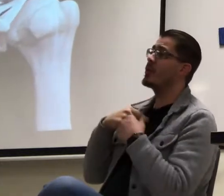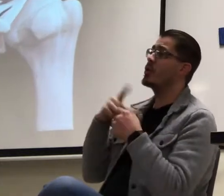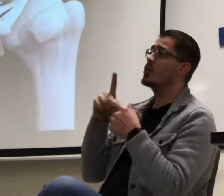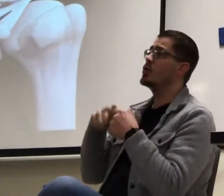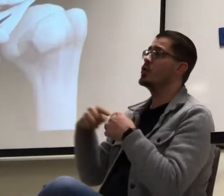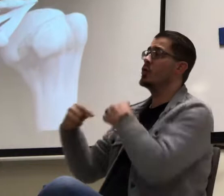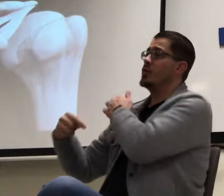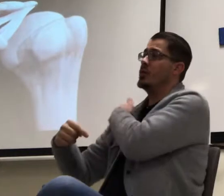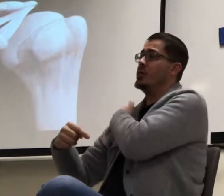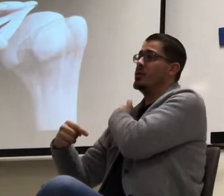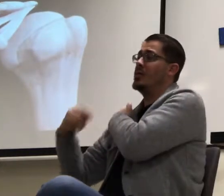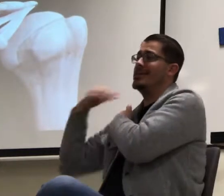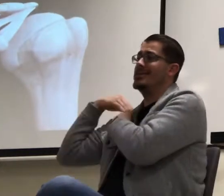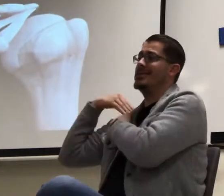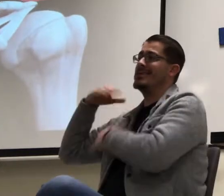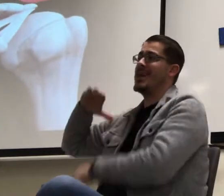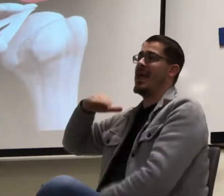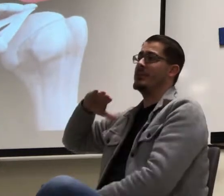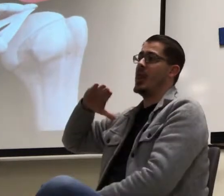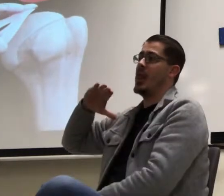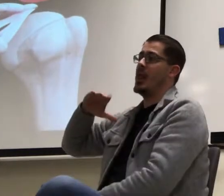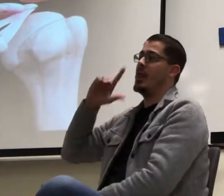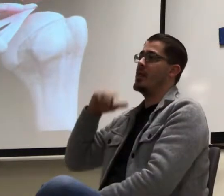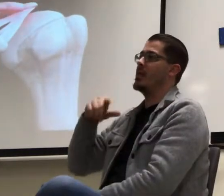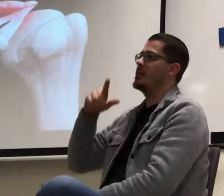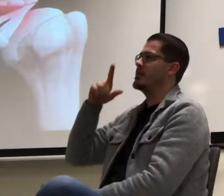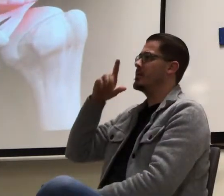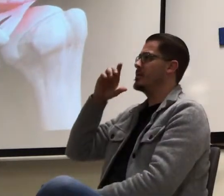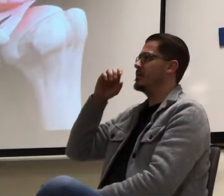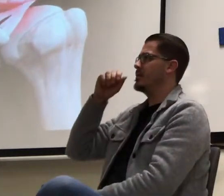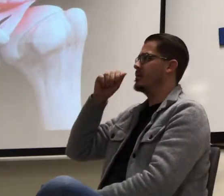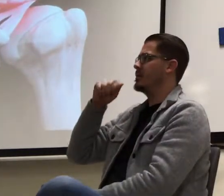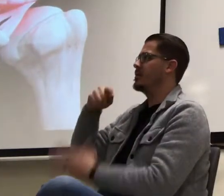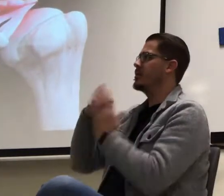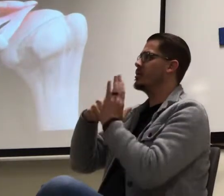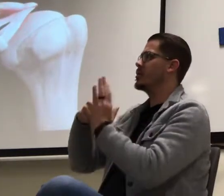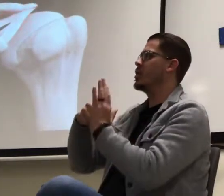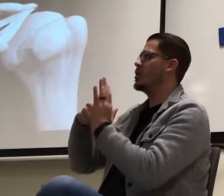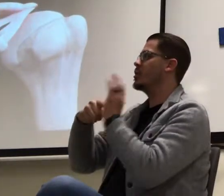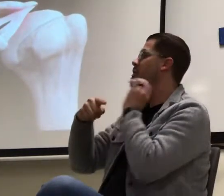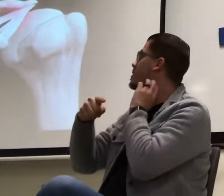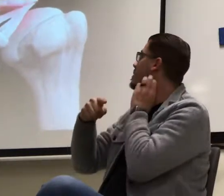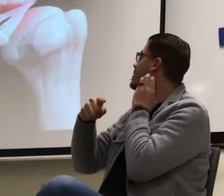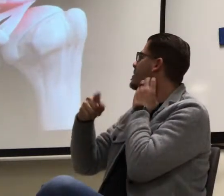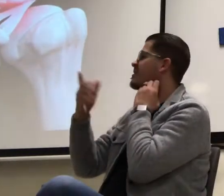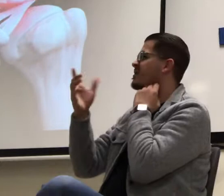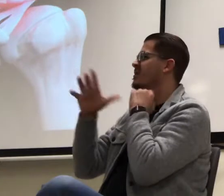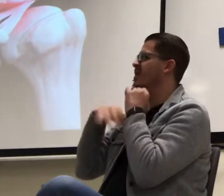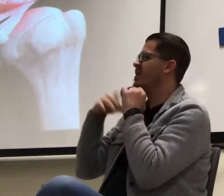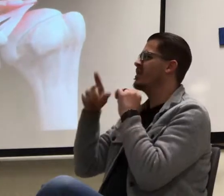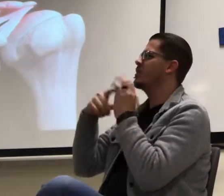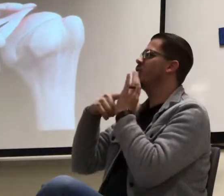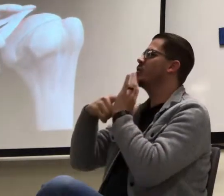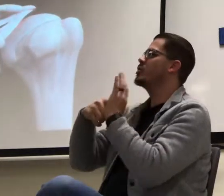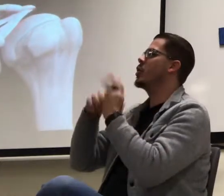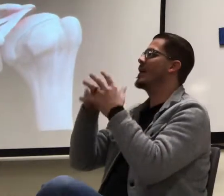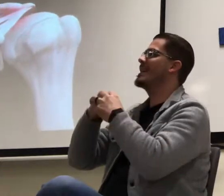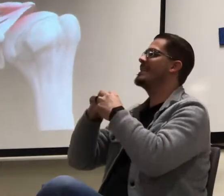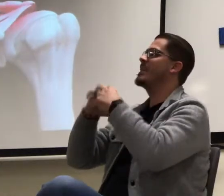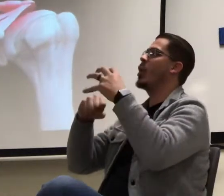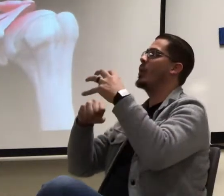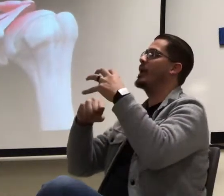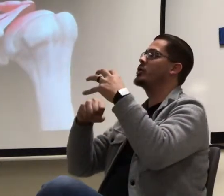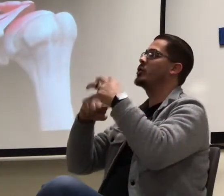the acromion of the scapula bone. This animation demonstrates a grade 1 type of acromioclavicular joint